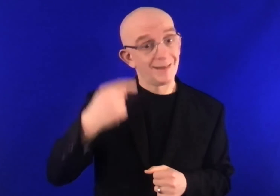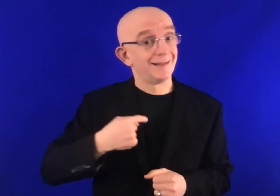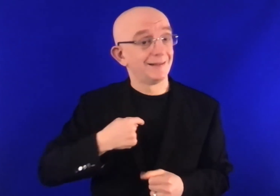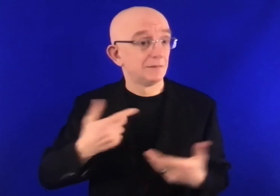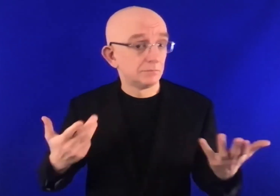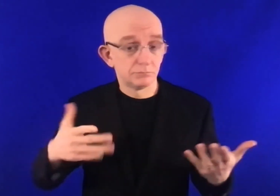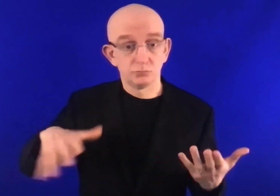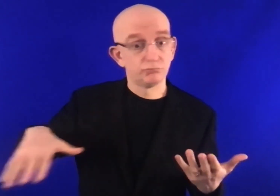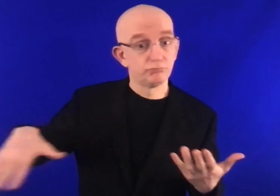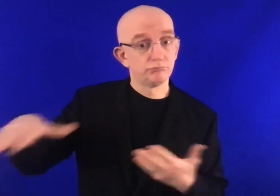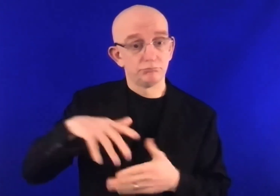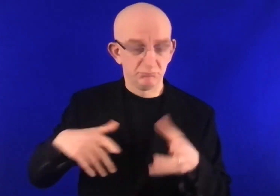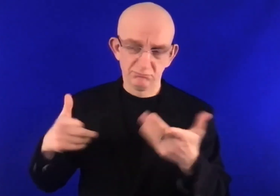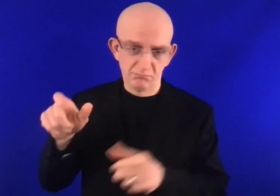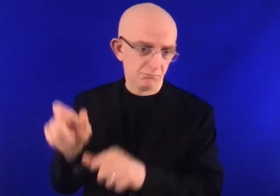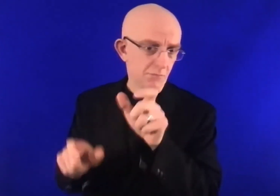get equipments,